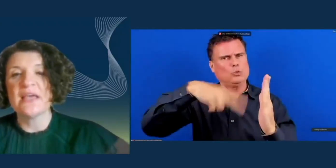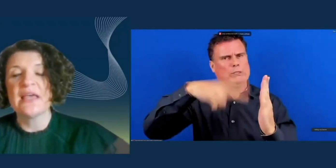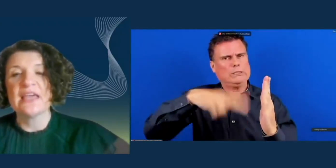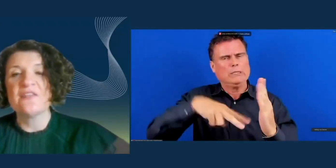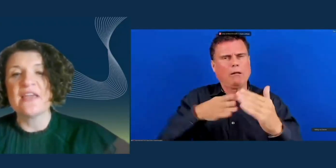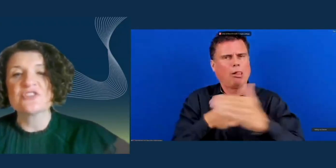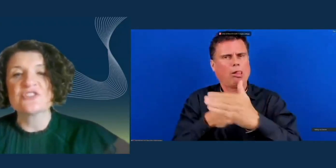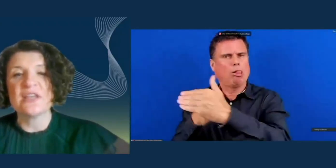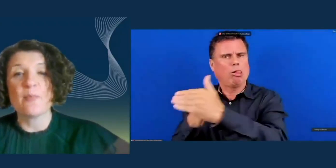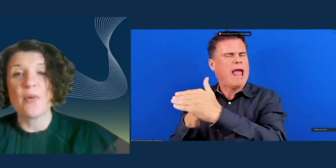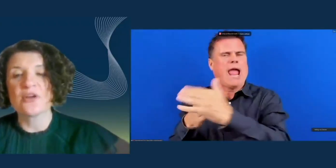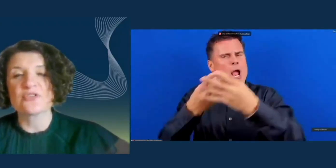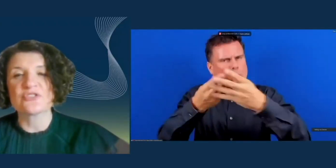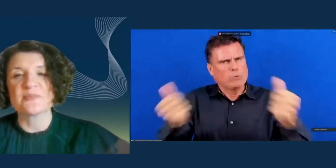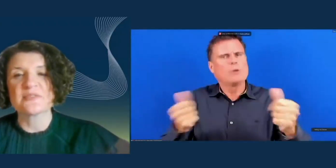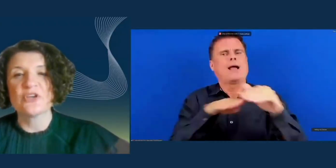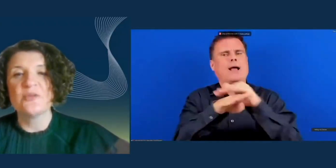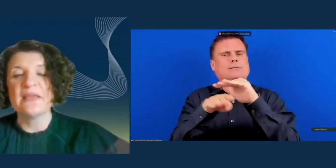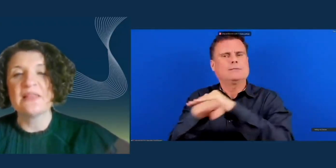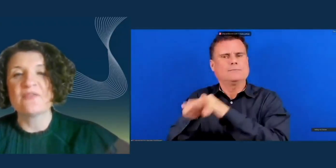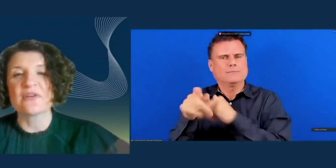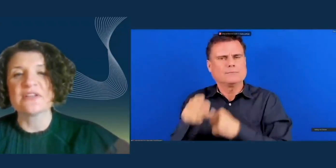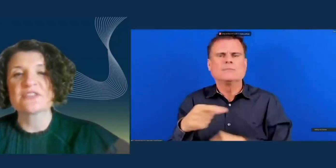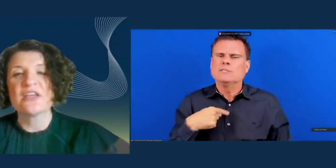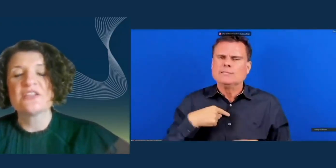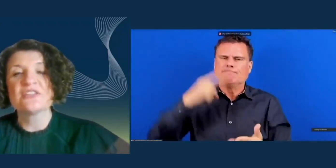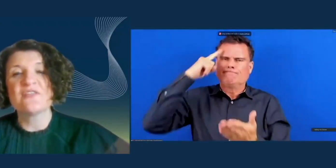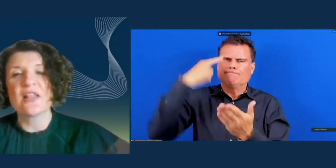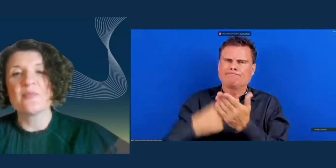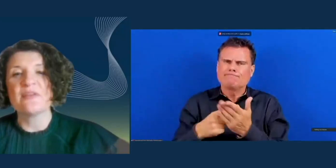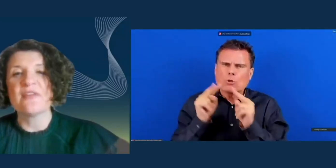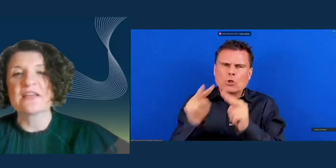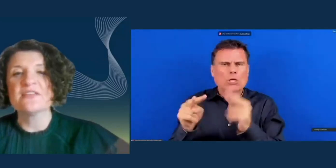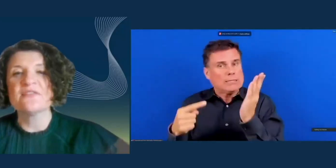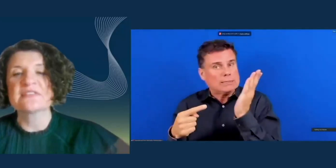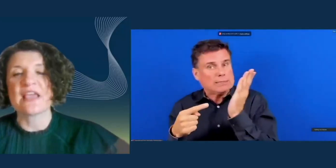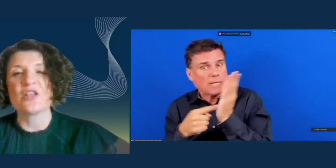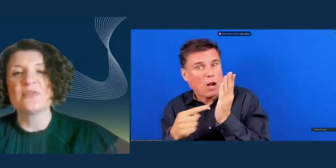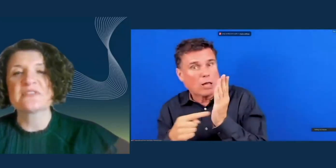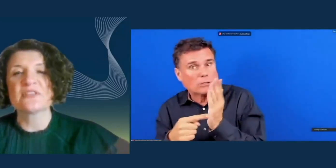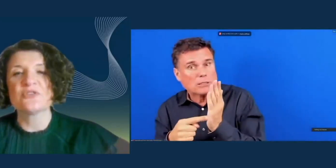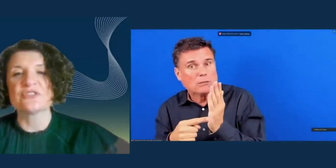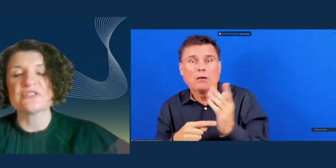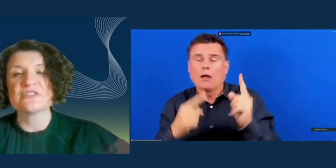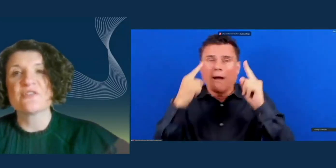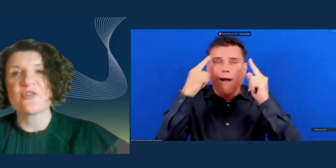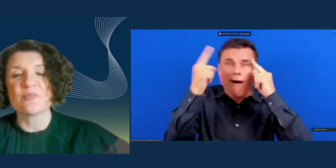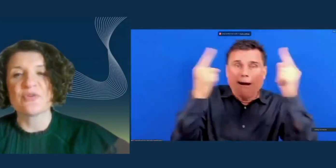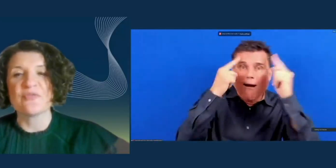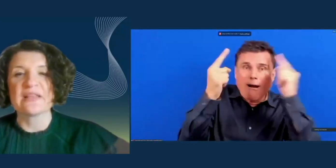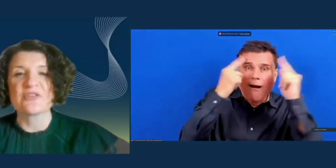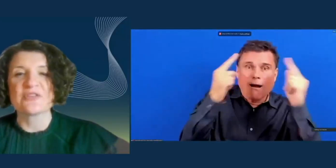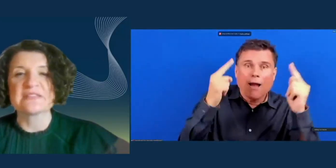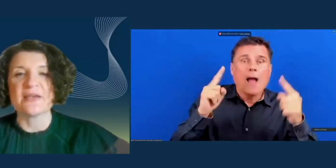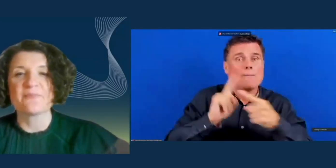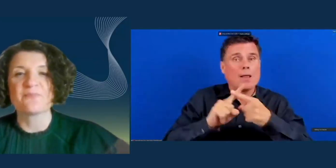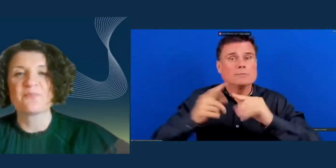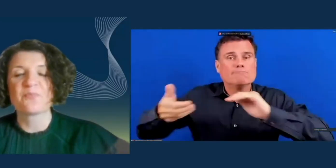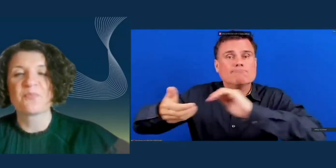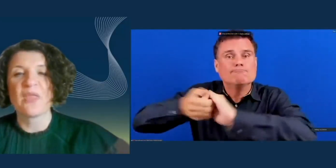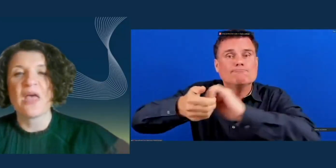technology, innovation, and partnerships could be leveraged to develop effective and scalable solutions for improving